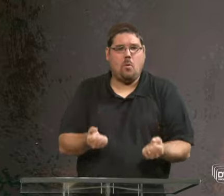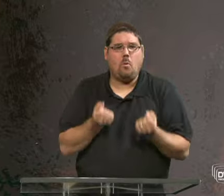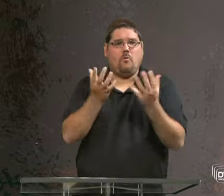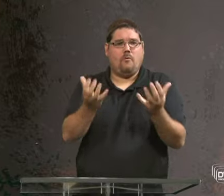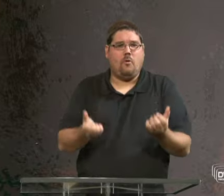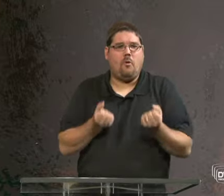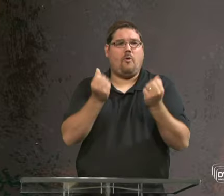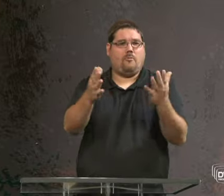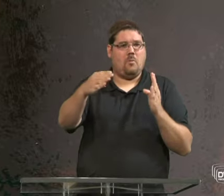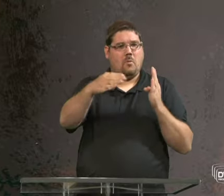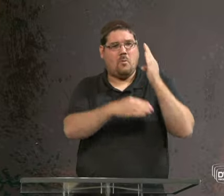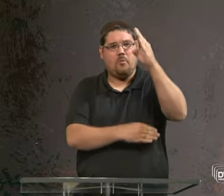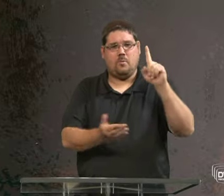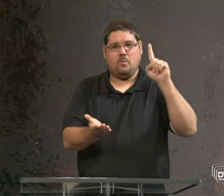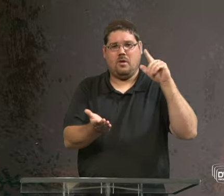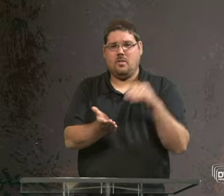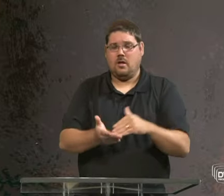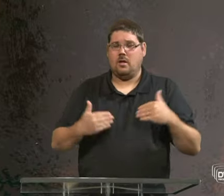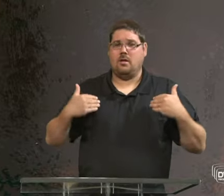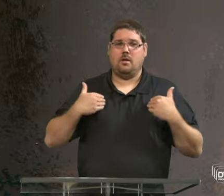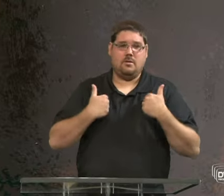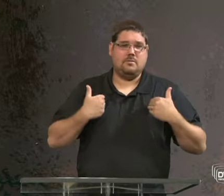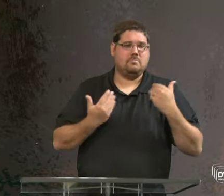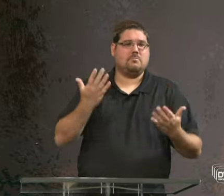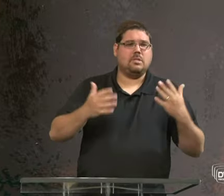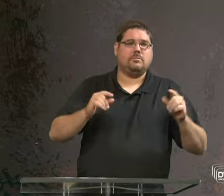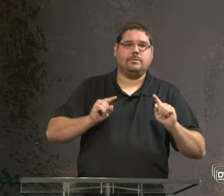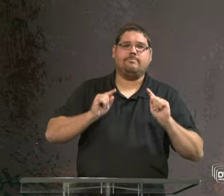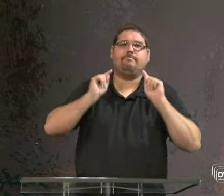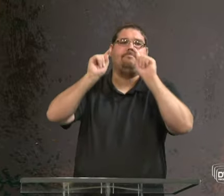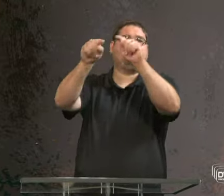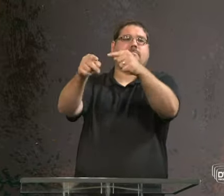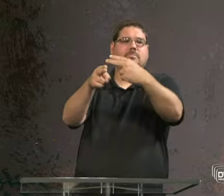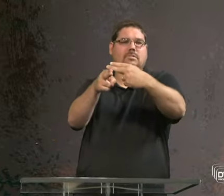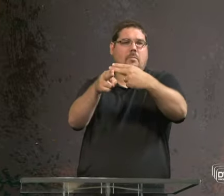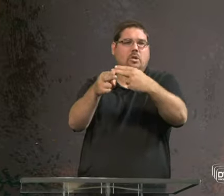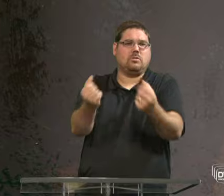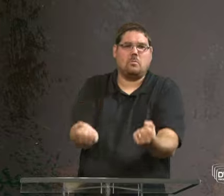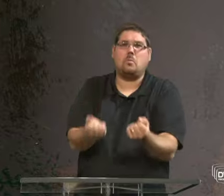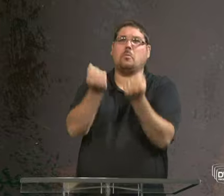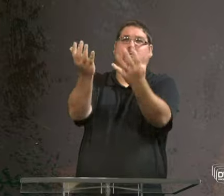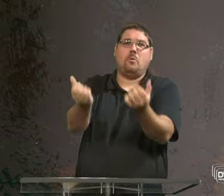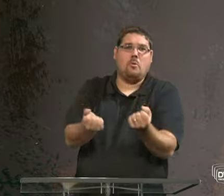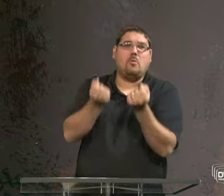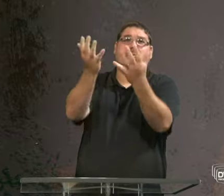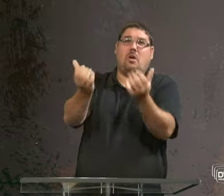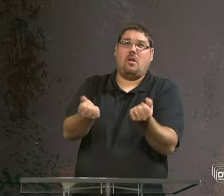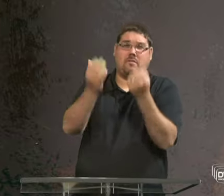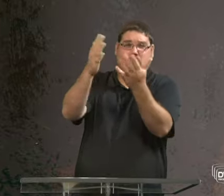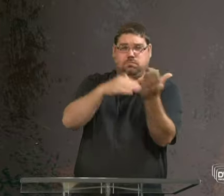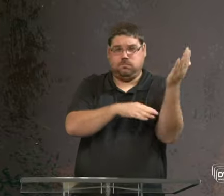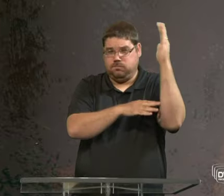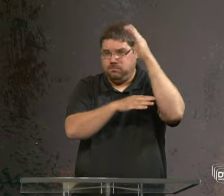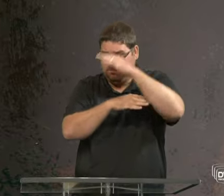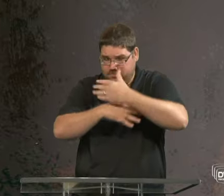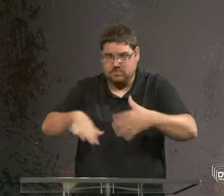perhaps he felt Jerusalem wasn't a large enough area because they had to offer over 1,000 animals. So he had this temporary place built